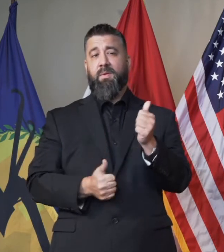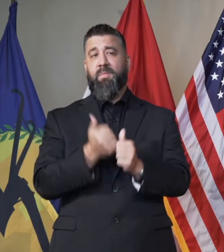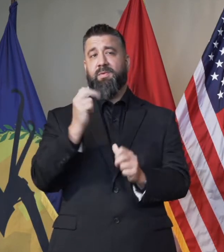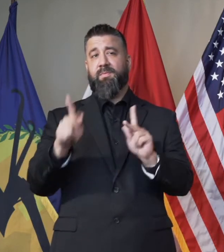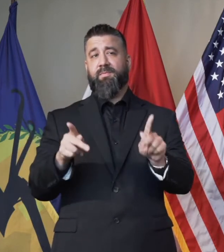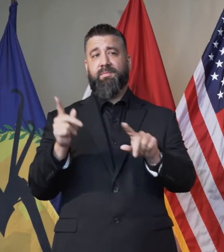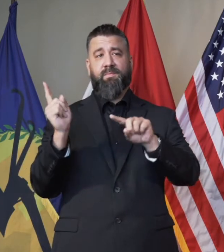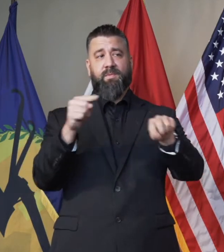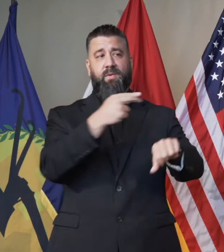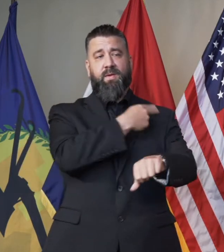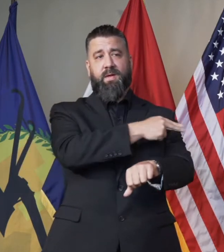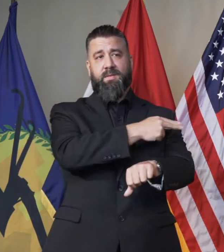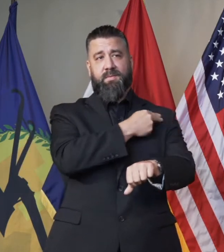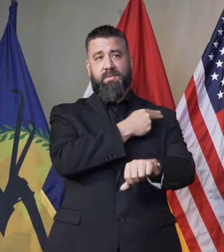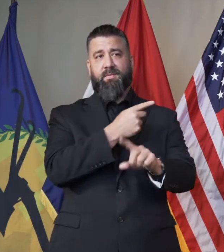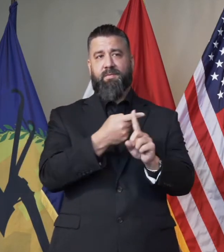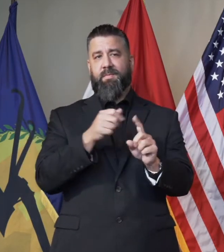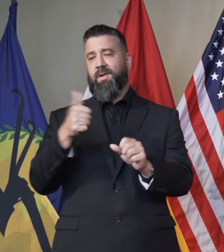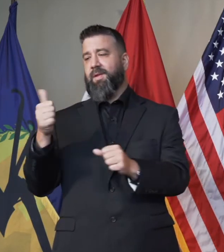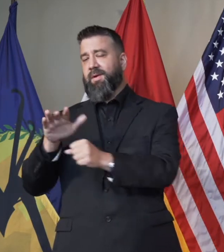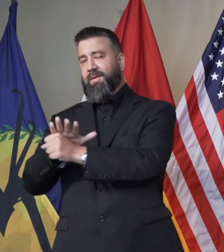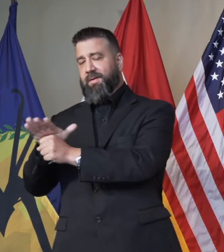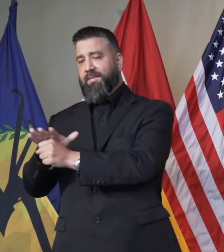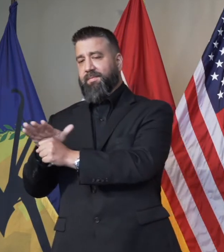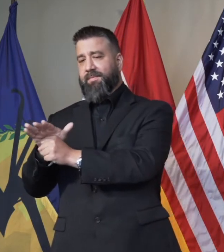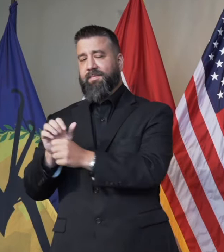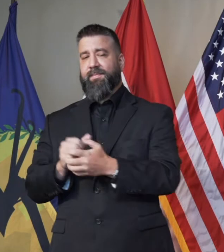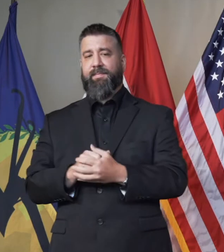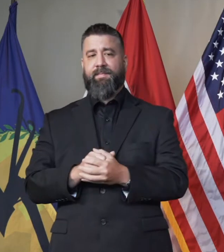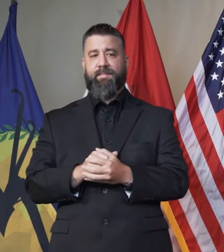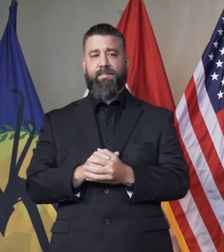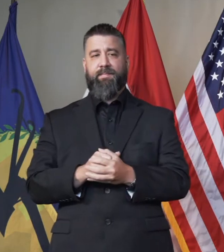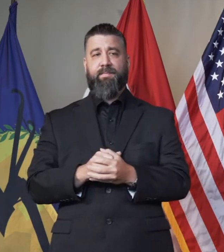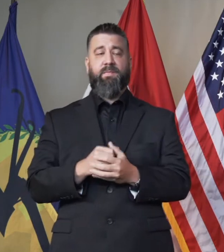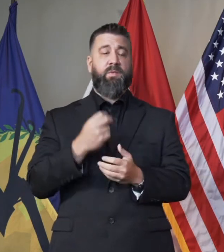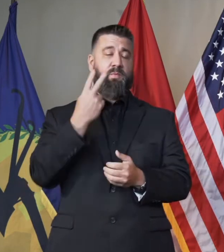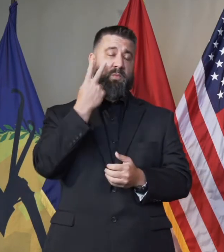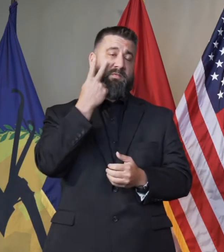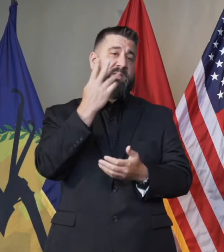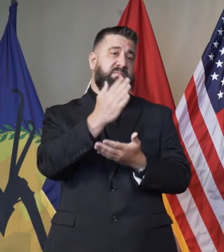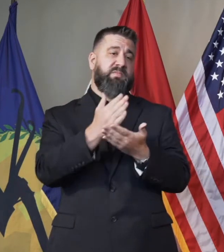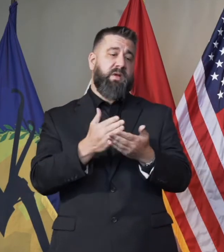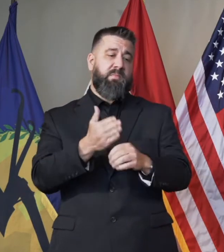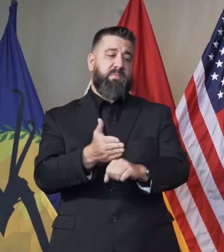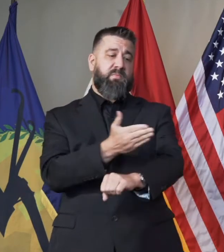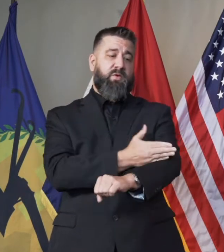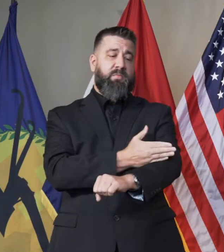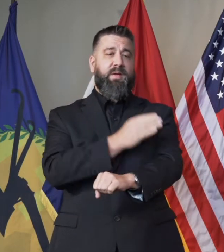counties. And we've seen some improvements in the 15 to 19-year-old age group,